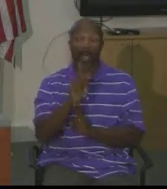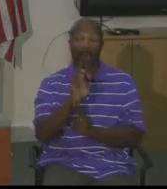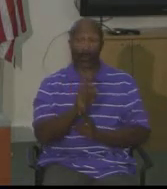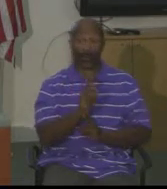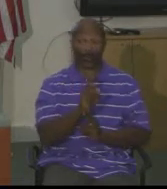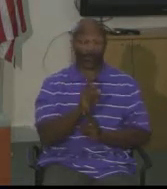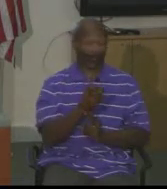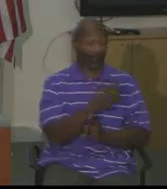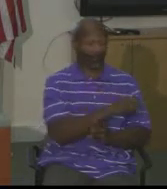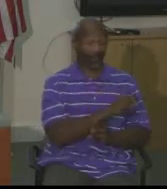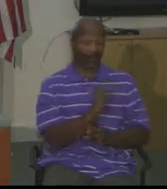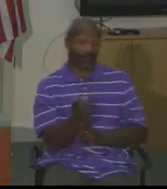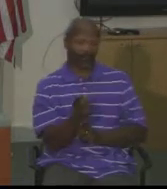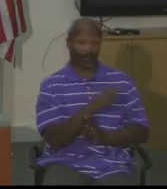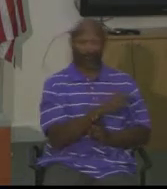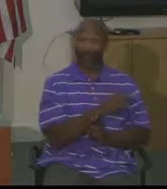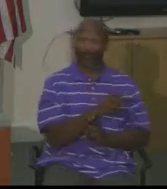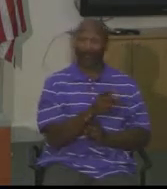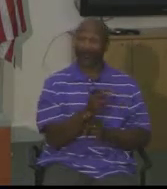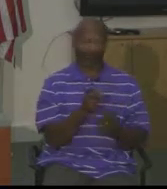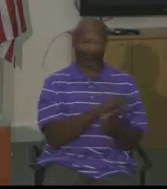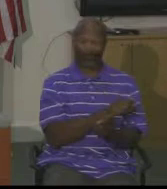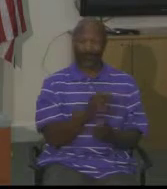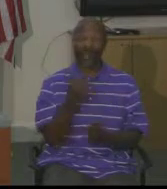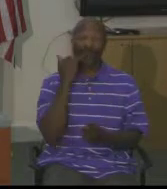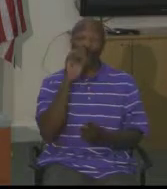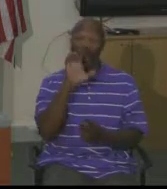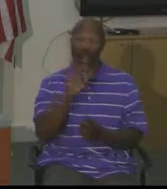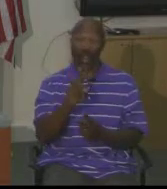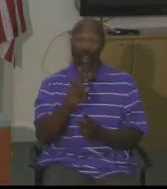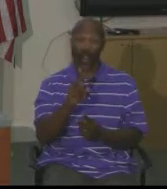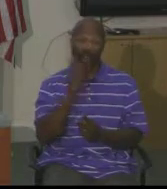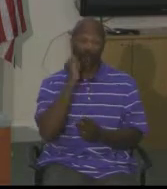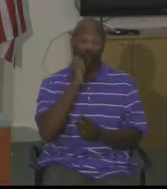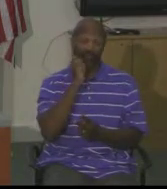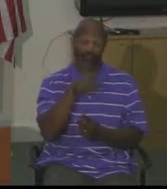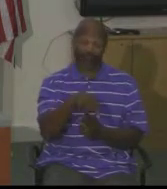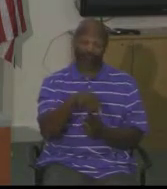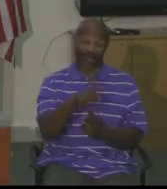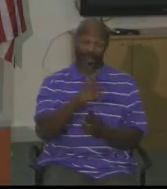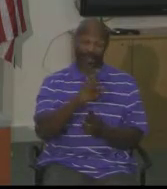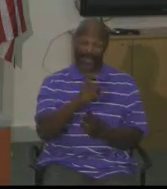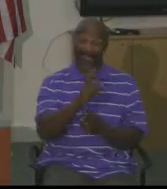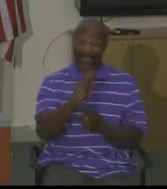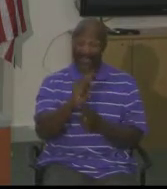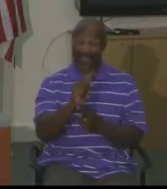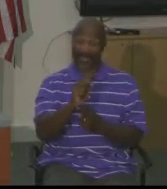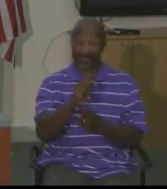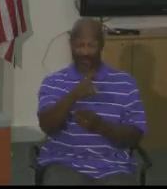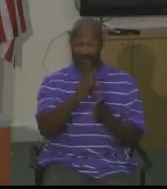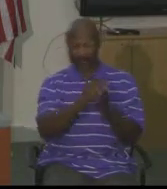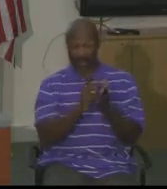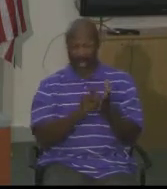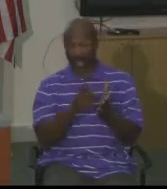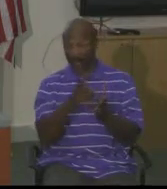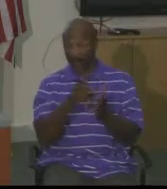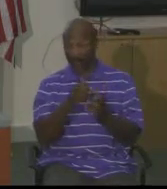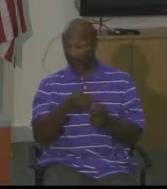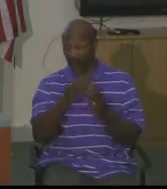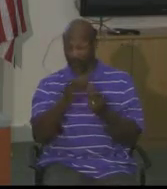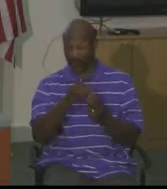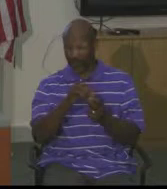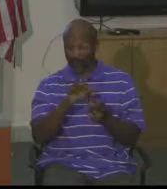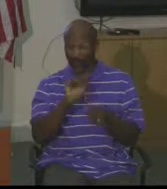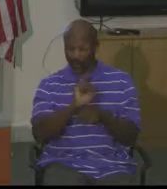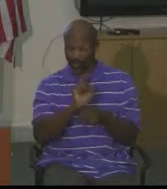the way to the XT. So if you had a card in the original XT that you designed or did a special